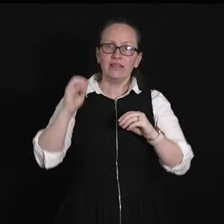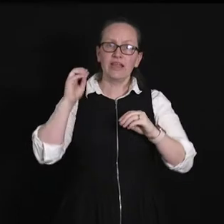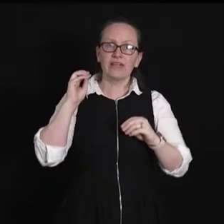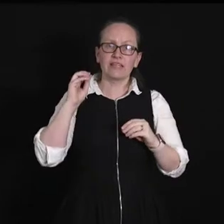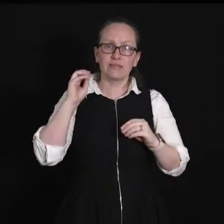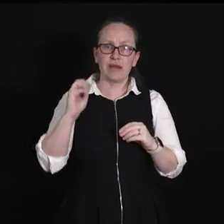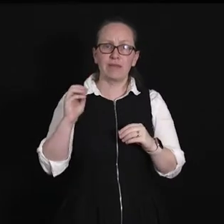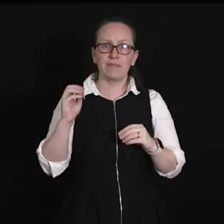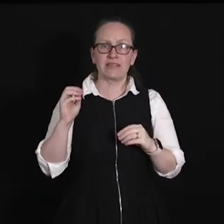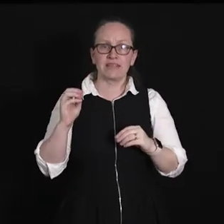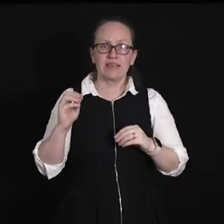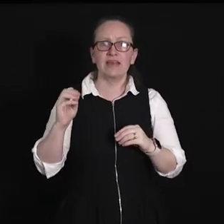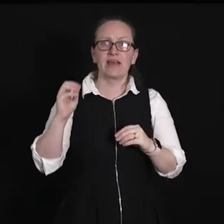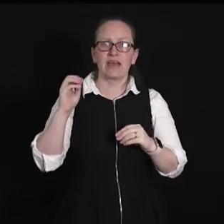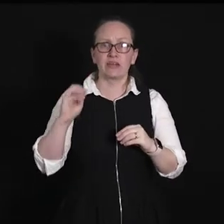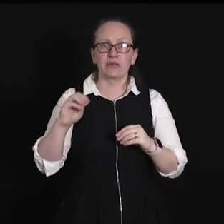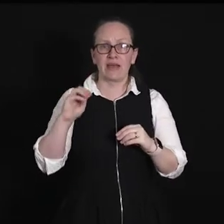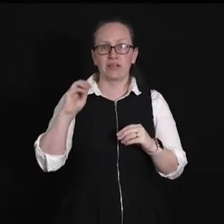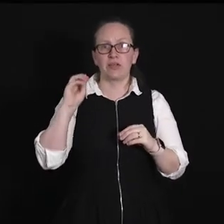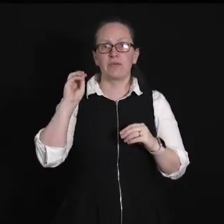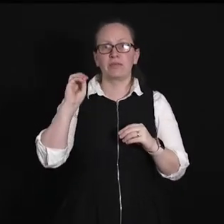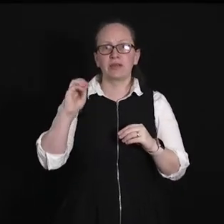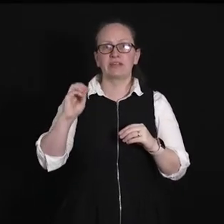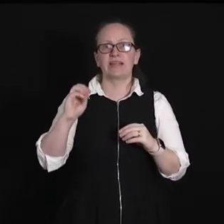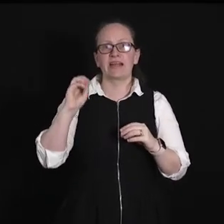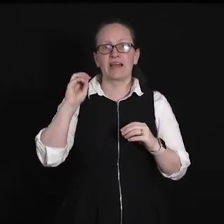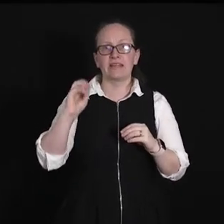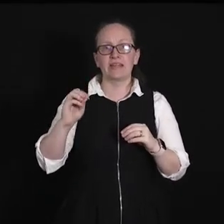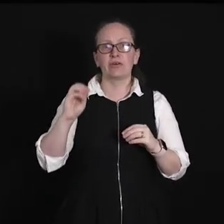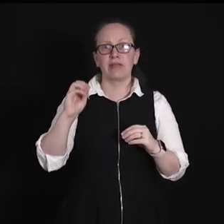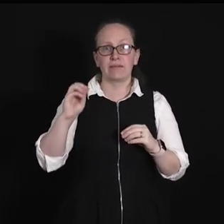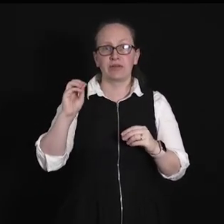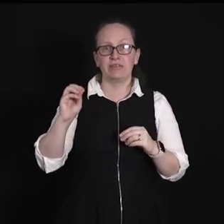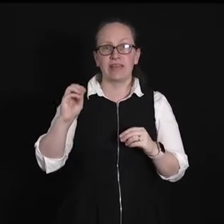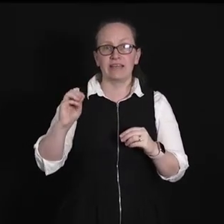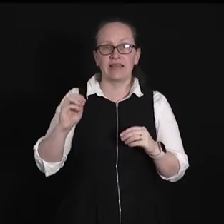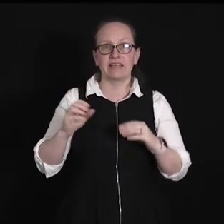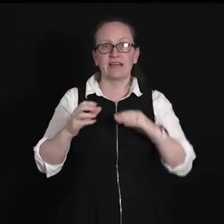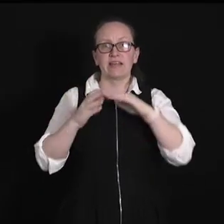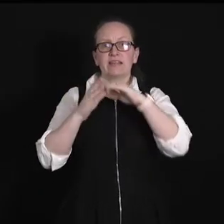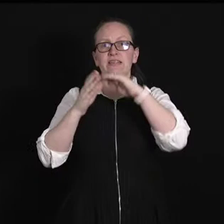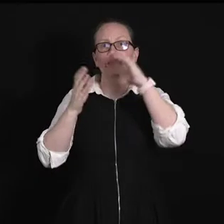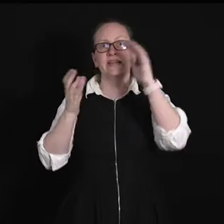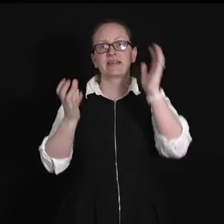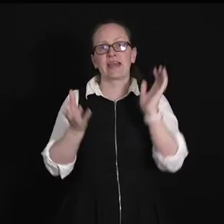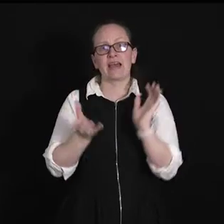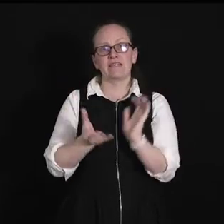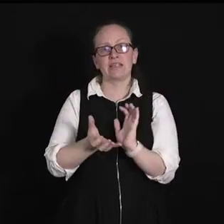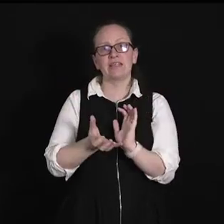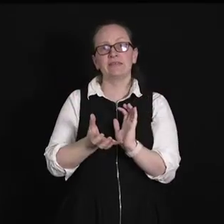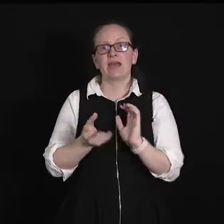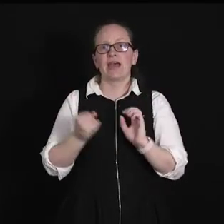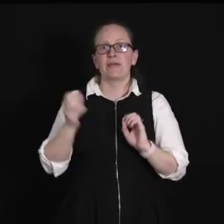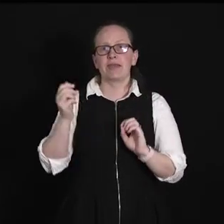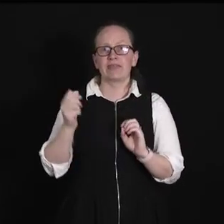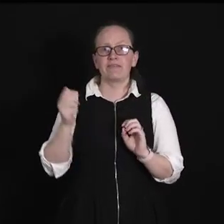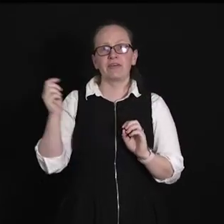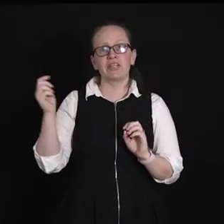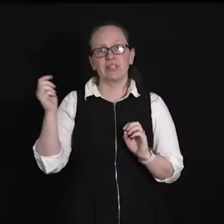Now, experimentally, a good way to build an ideal black body radiator is to take a cavity and make a very